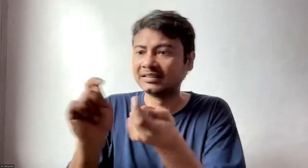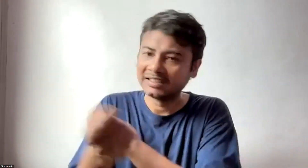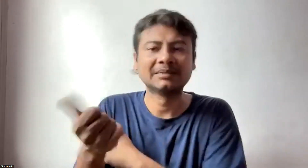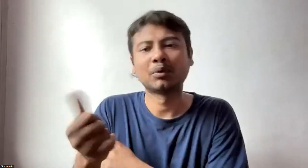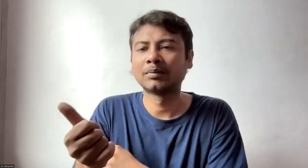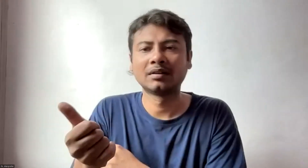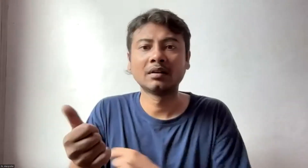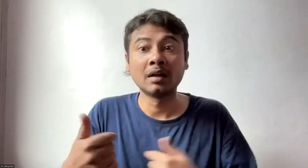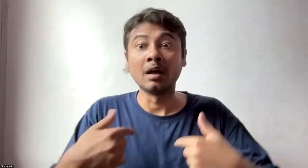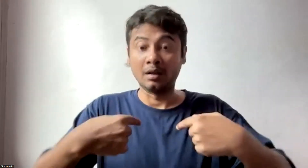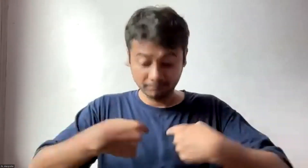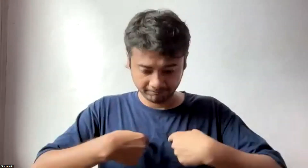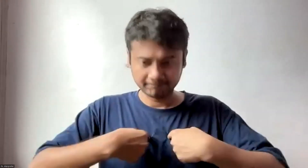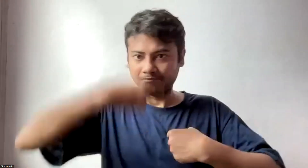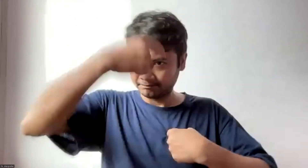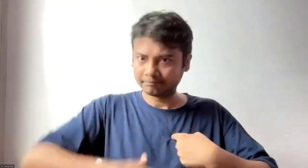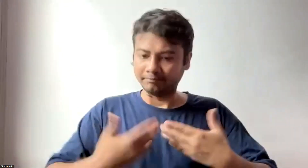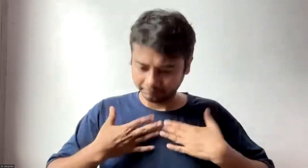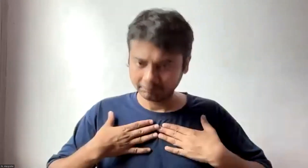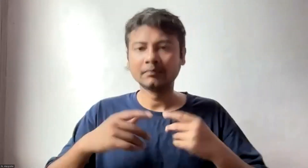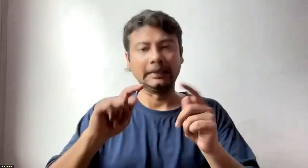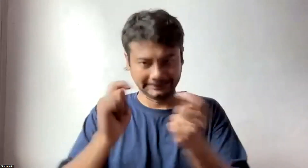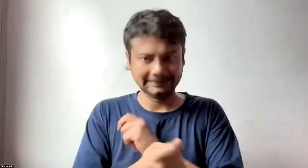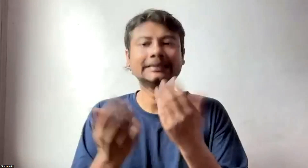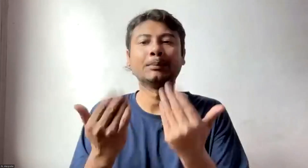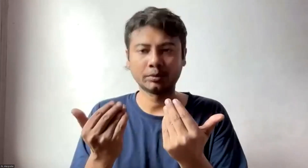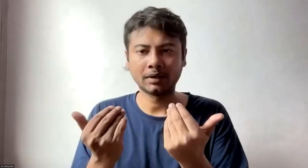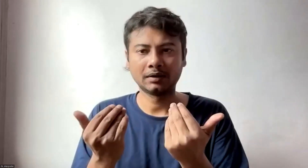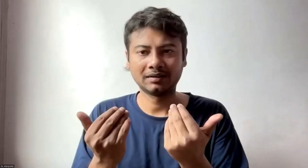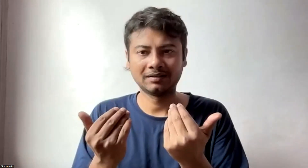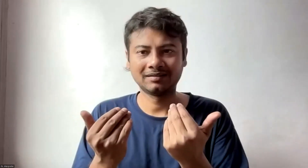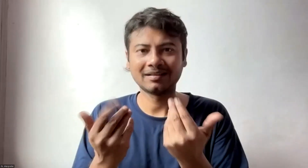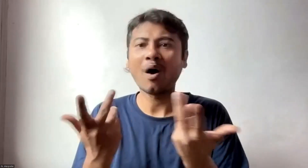yourself? Is by looking at your own thoughts.